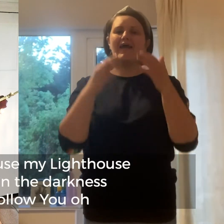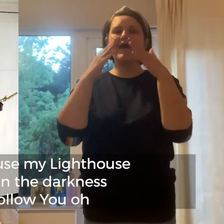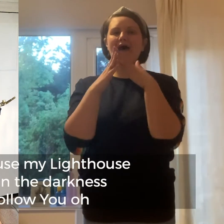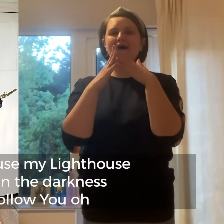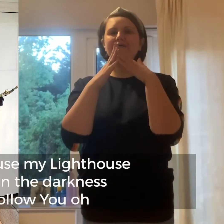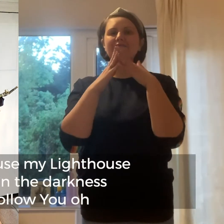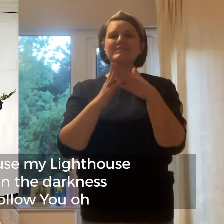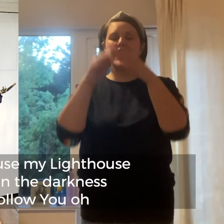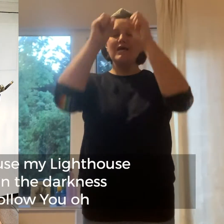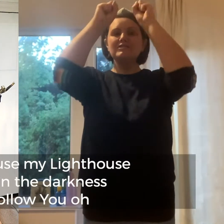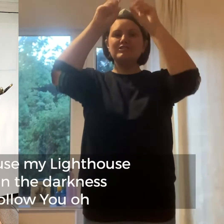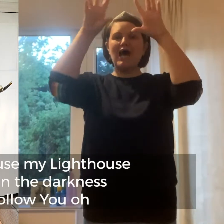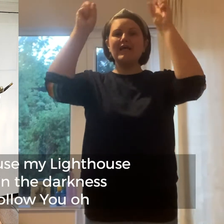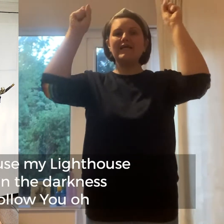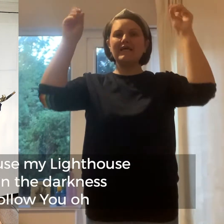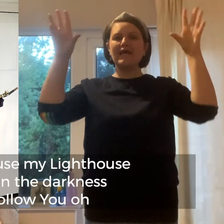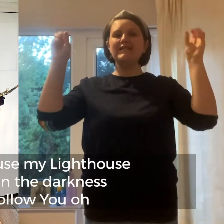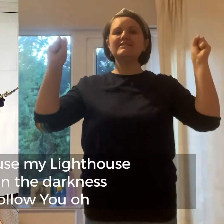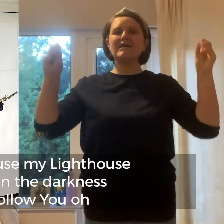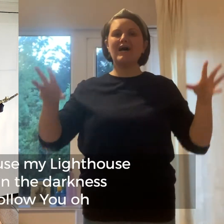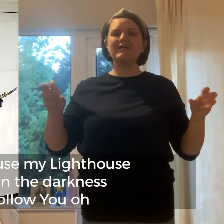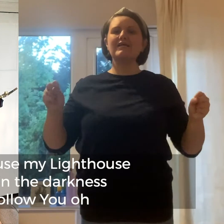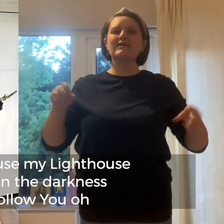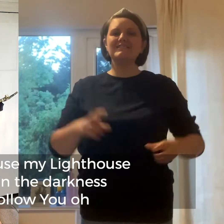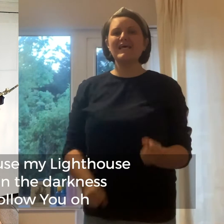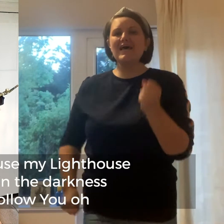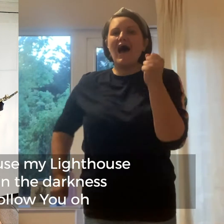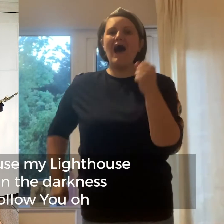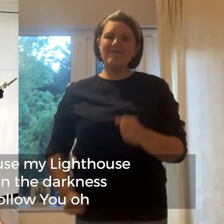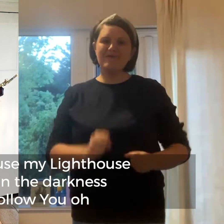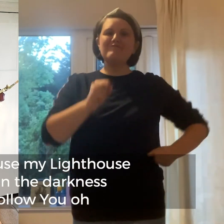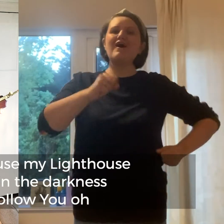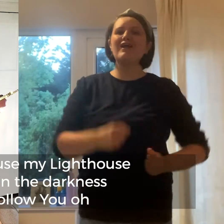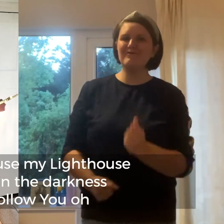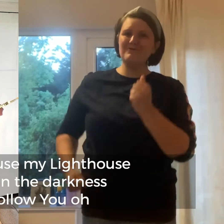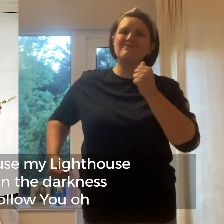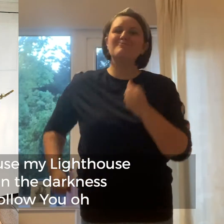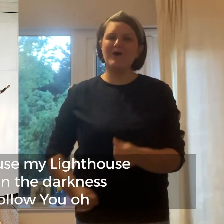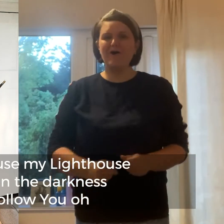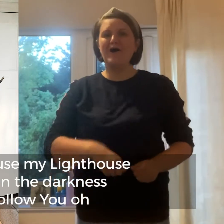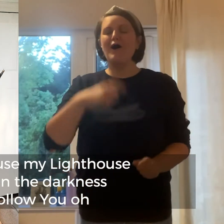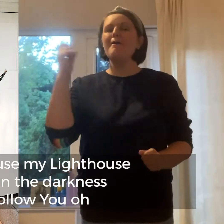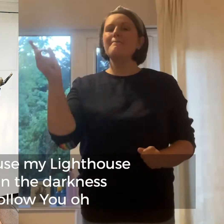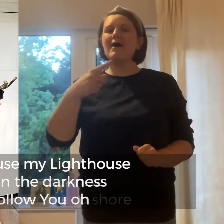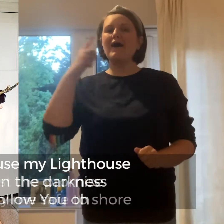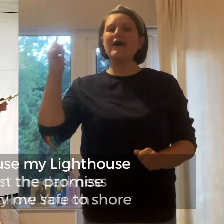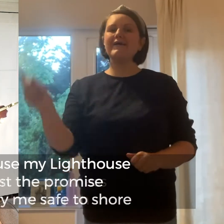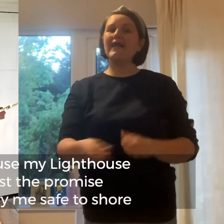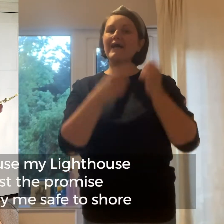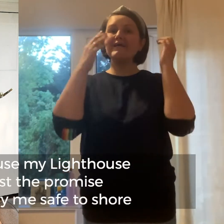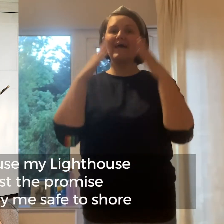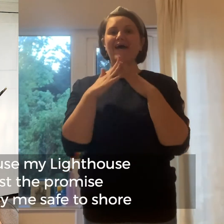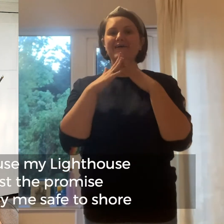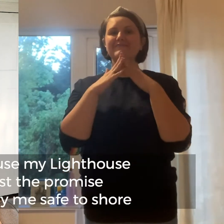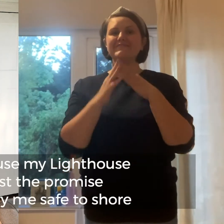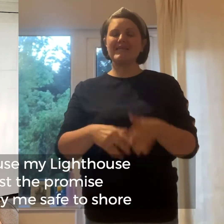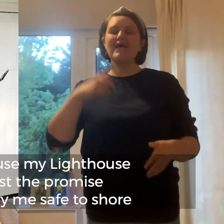my lighthouse, shining in the darkness. Oh, I will follow you. Oh,